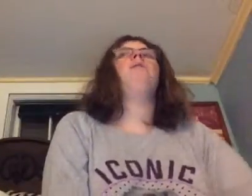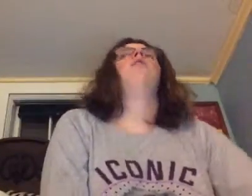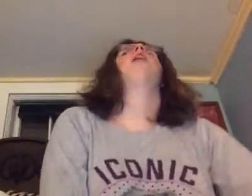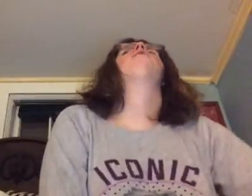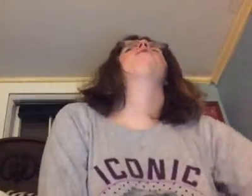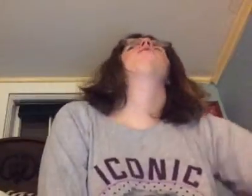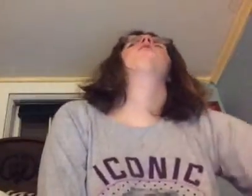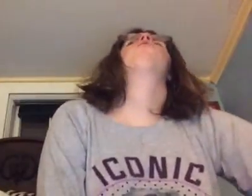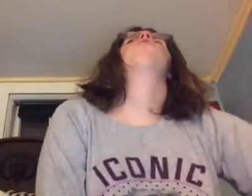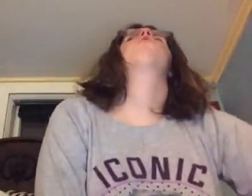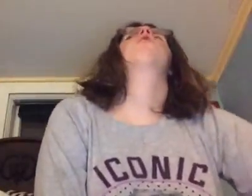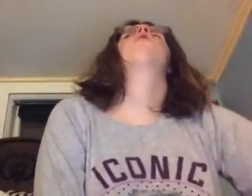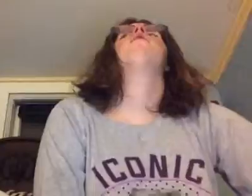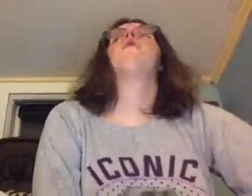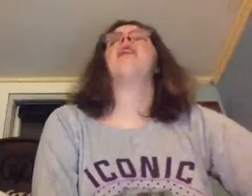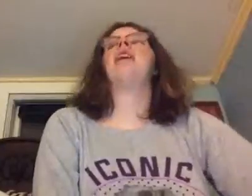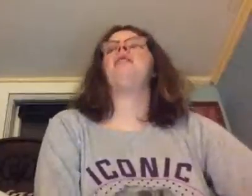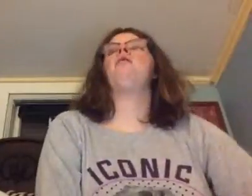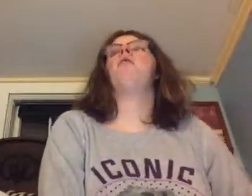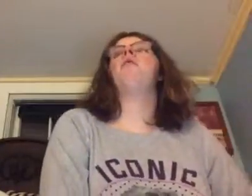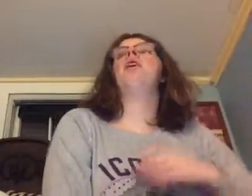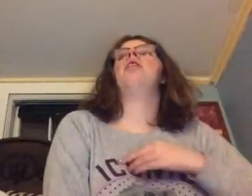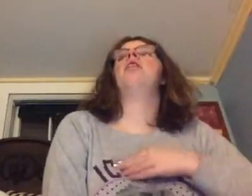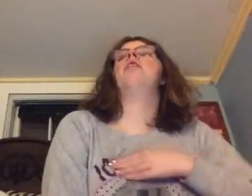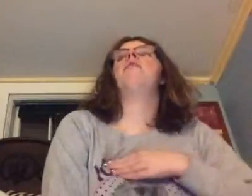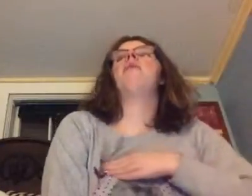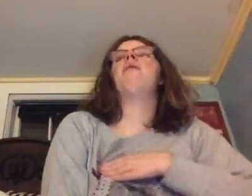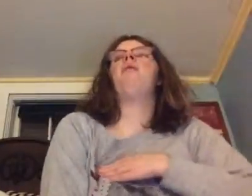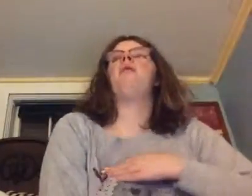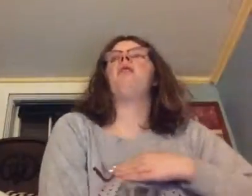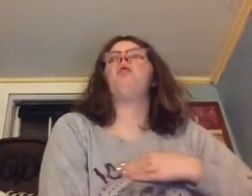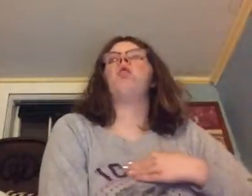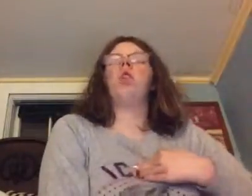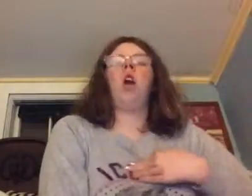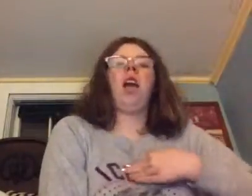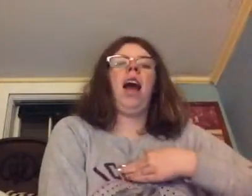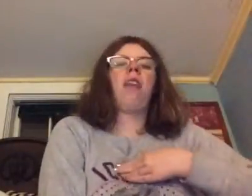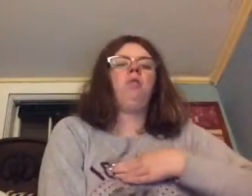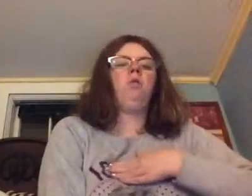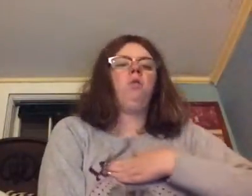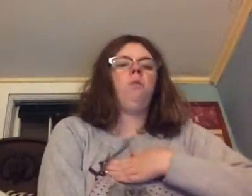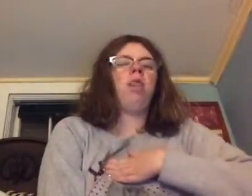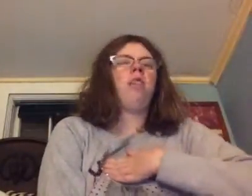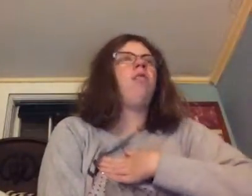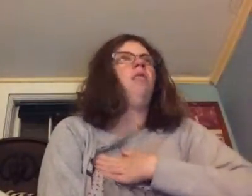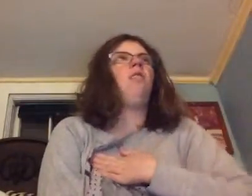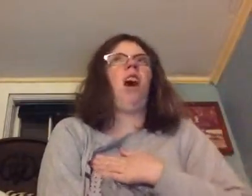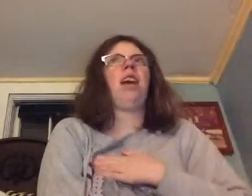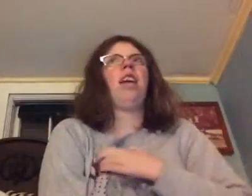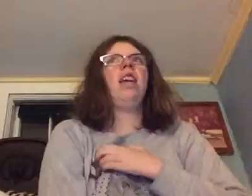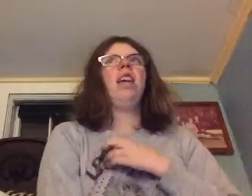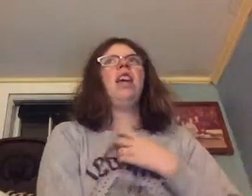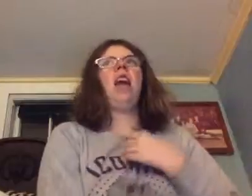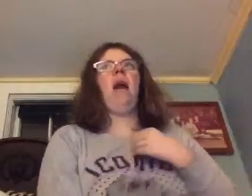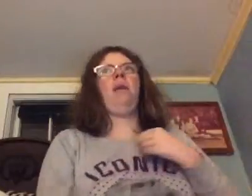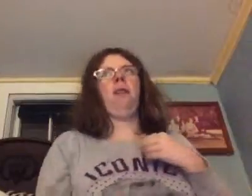really talk for a few years, or like a year or so, and then the summer before she started high school, we just started talking. I mean, more